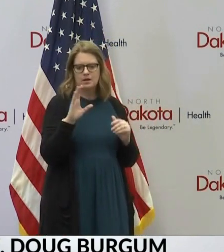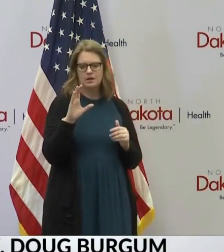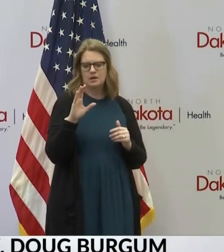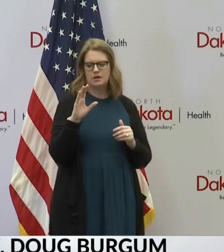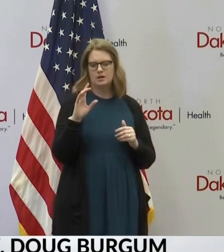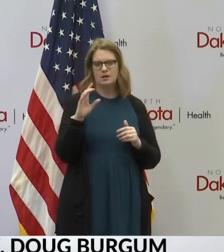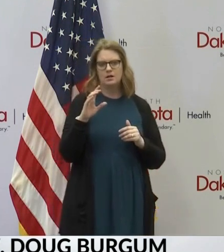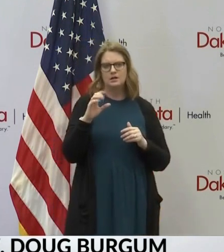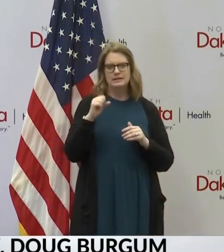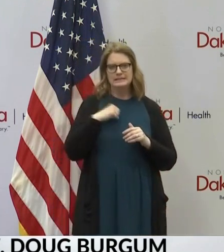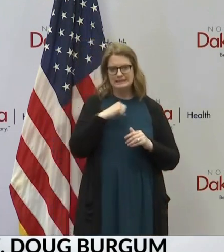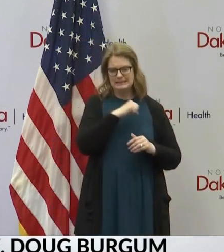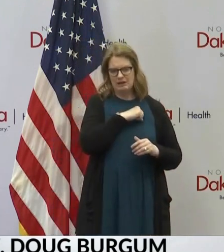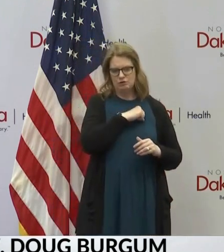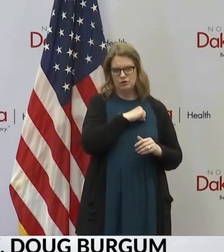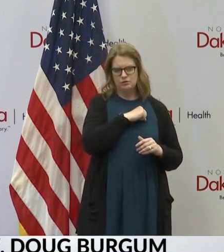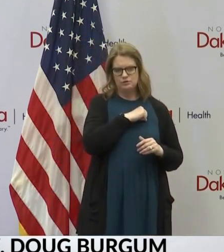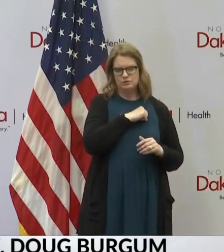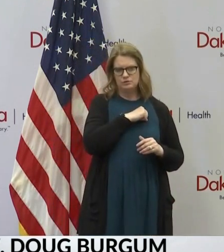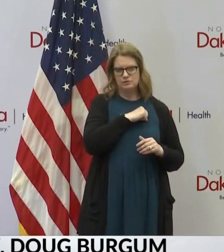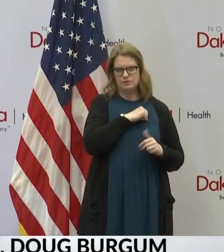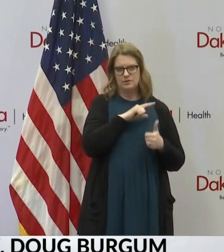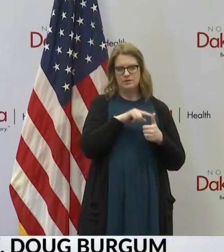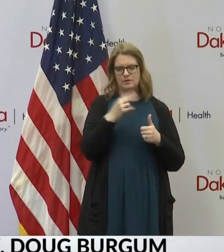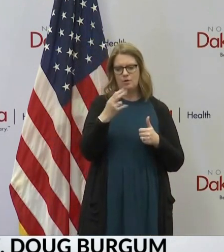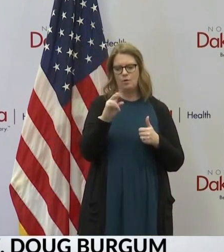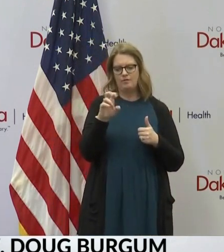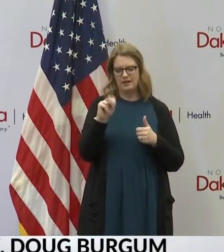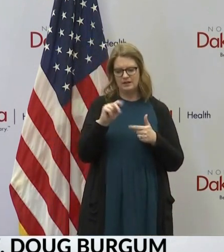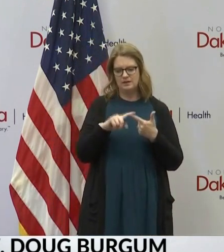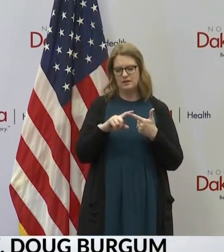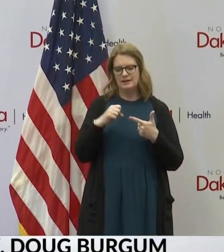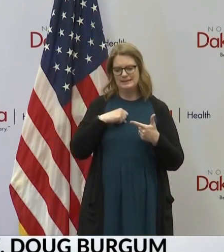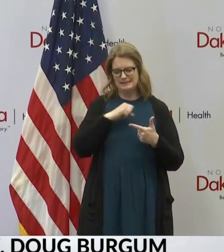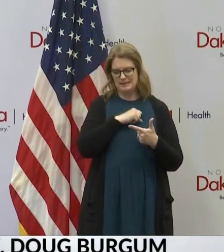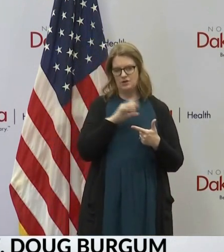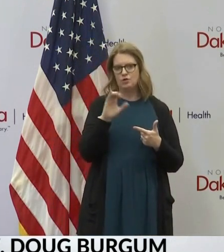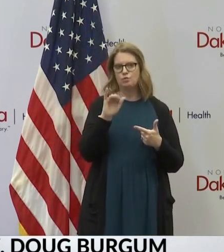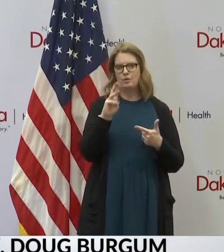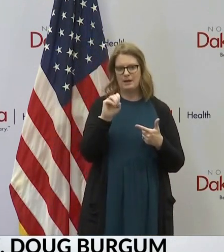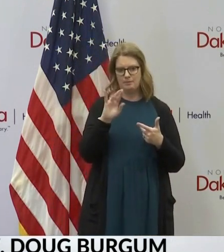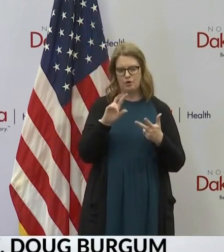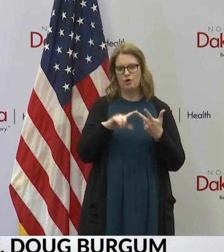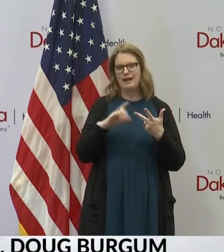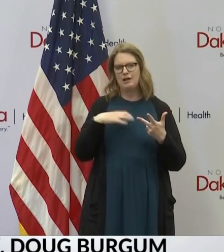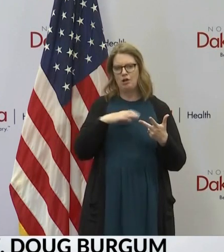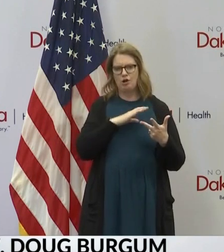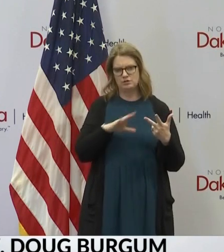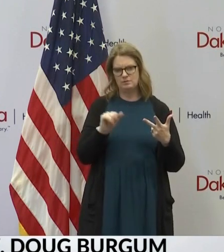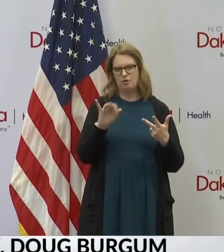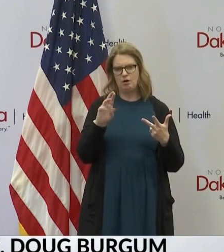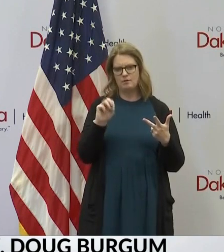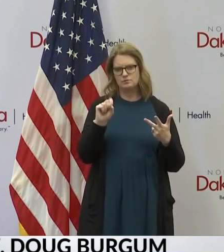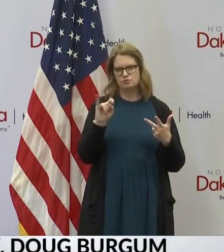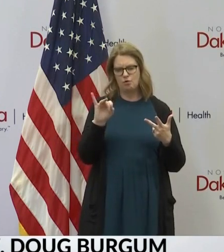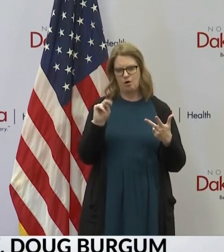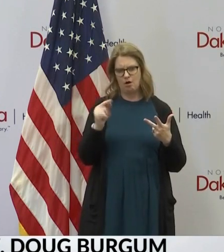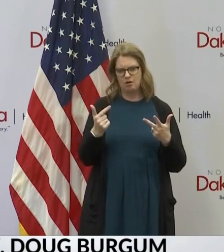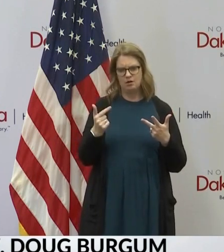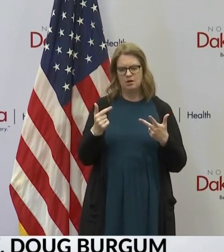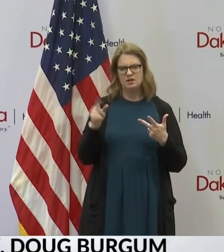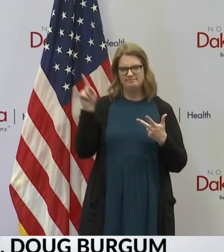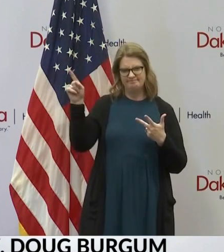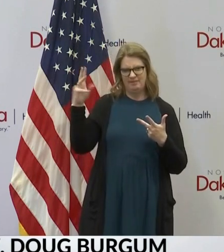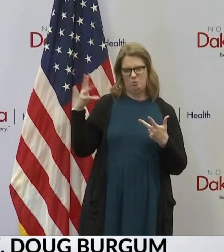CODEL, Senators Hoeven, Senator Kramer, Congressman Armstrong,